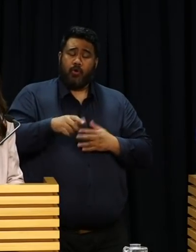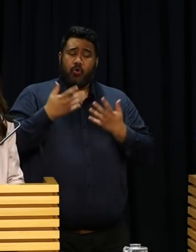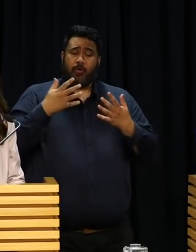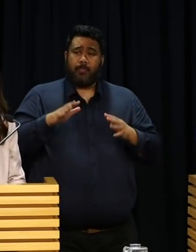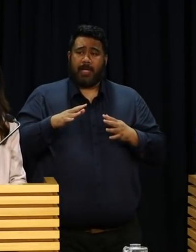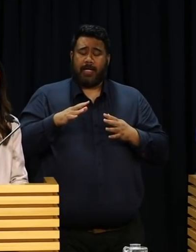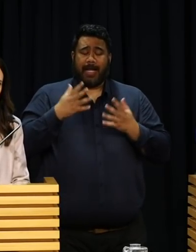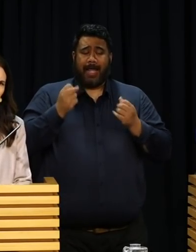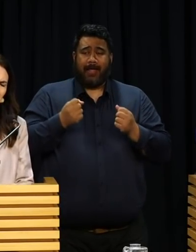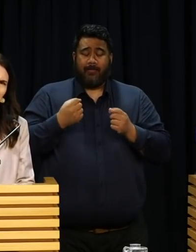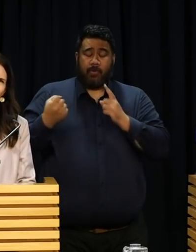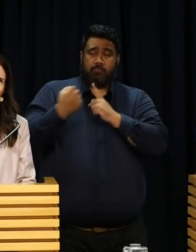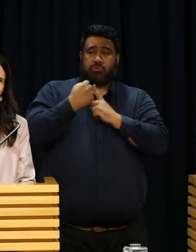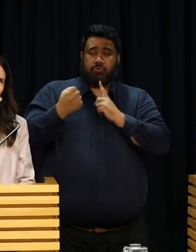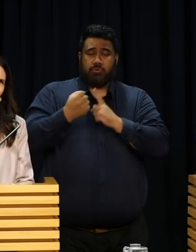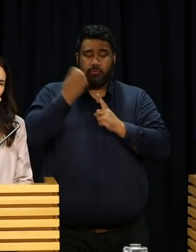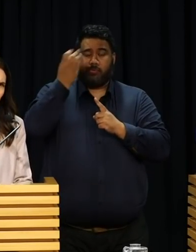support?